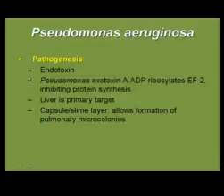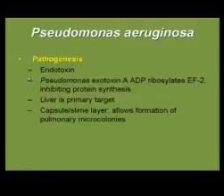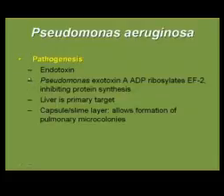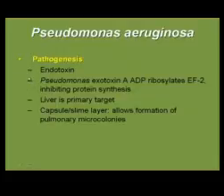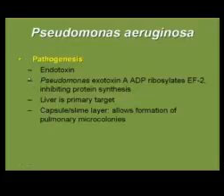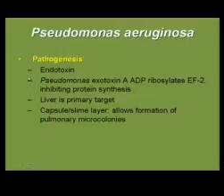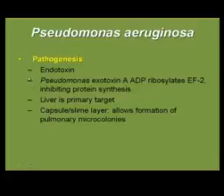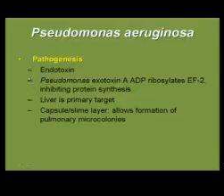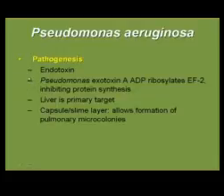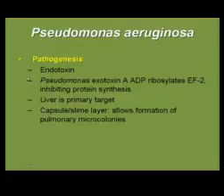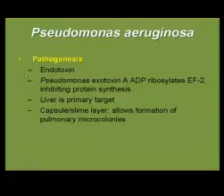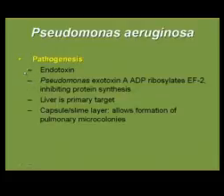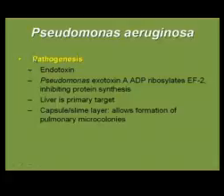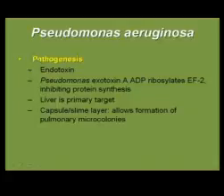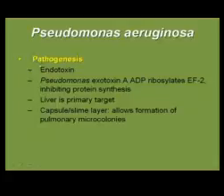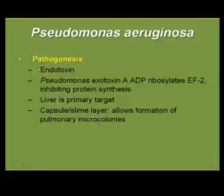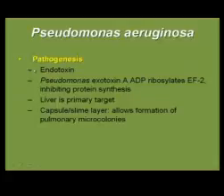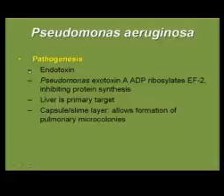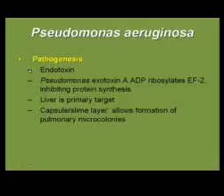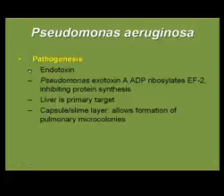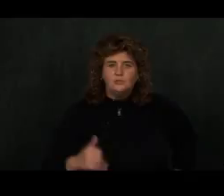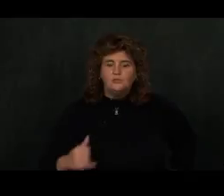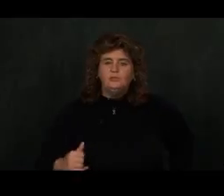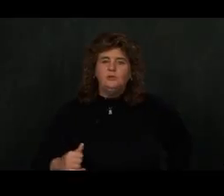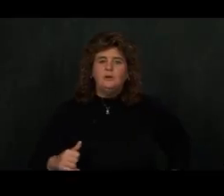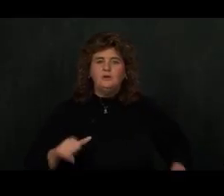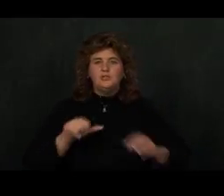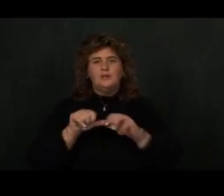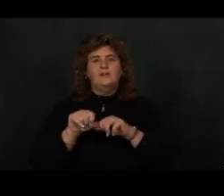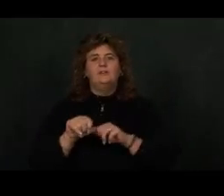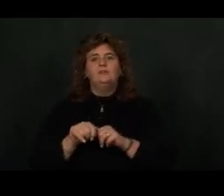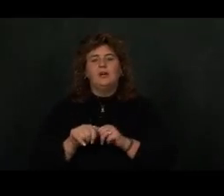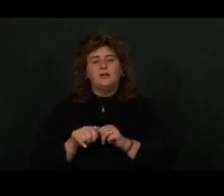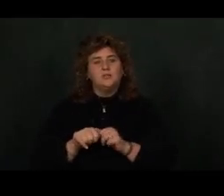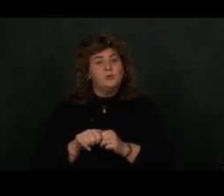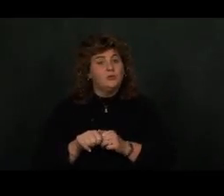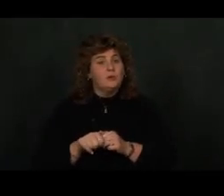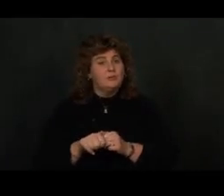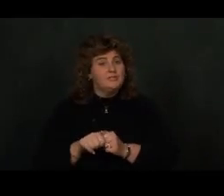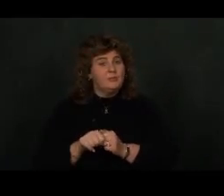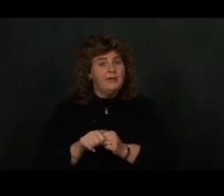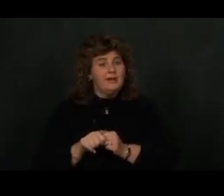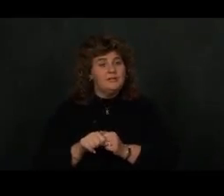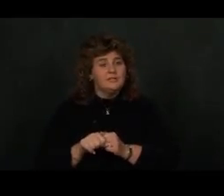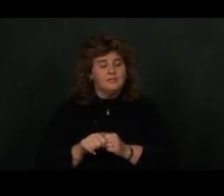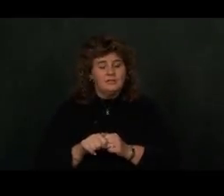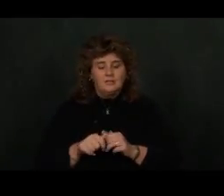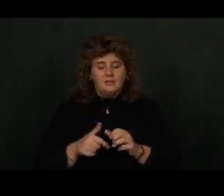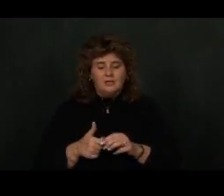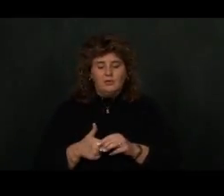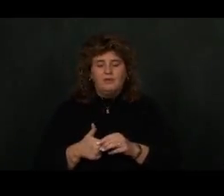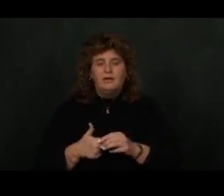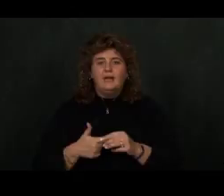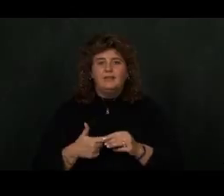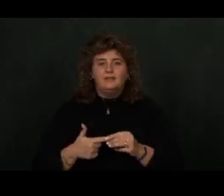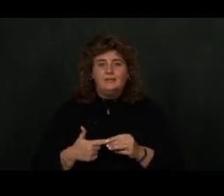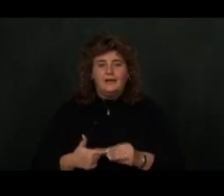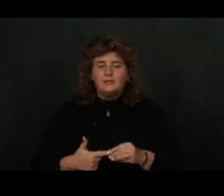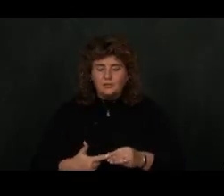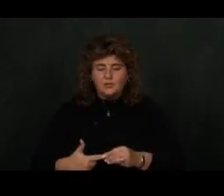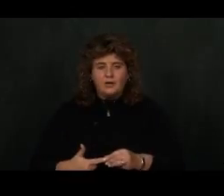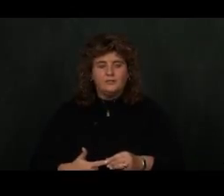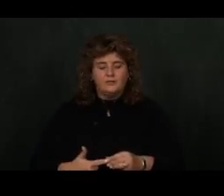you have an endotoxin. So in Pseudomonas, you have endotoxin, which remember is LPS. You have